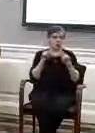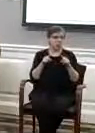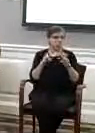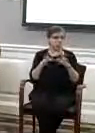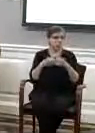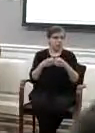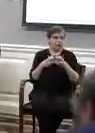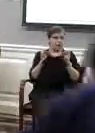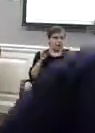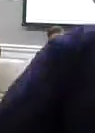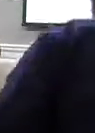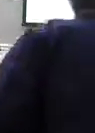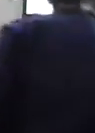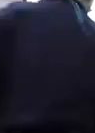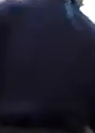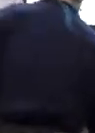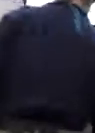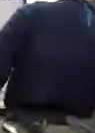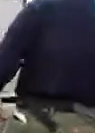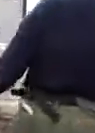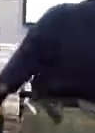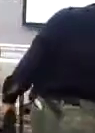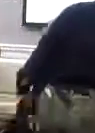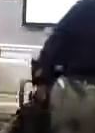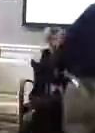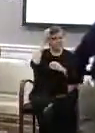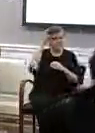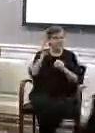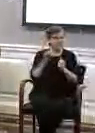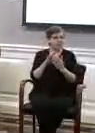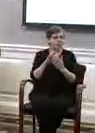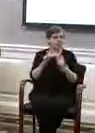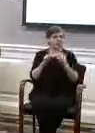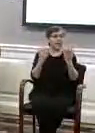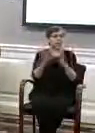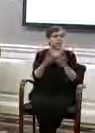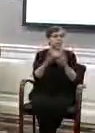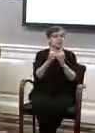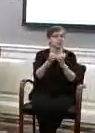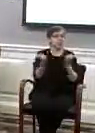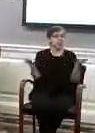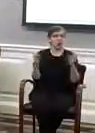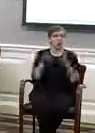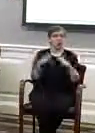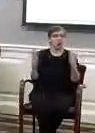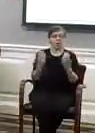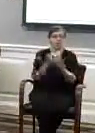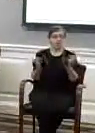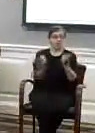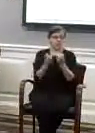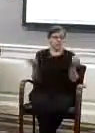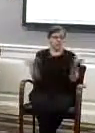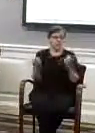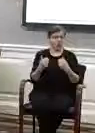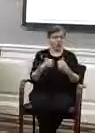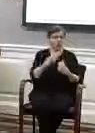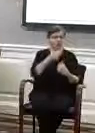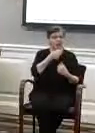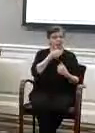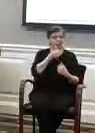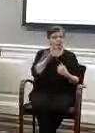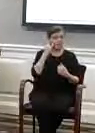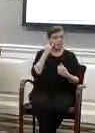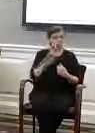people simply the cognitive aspects of it. The floor is yours, so who'd like to start off the talk? If there is a microphone, if you want to speak,